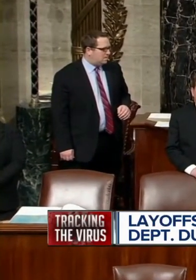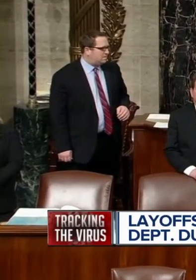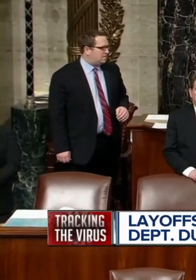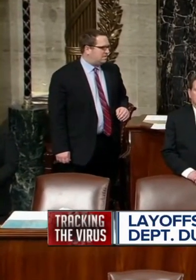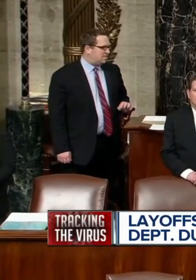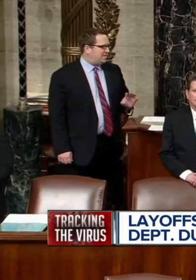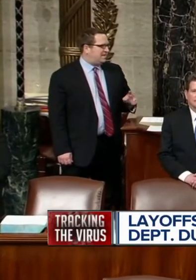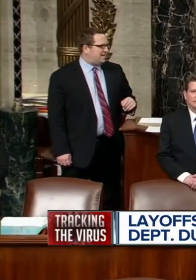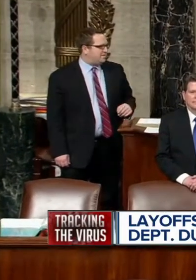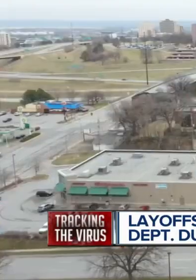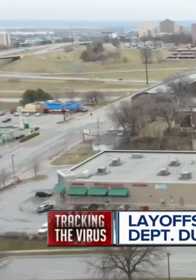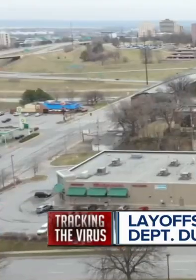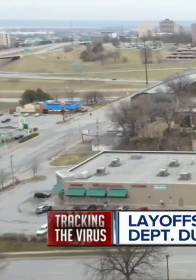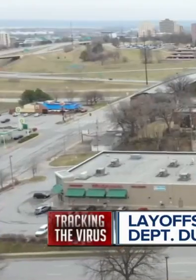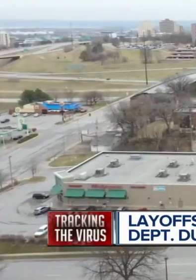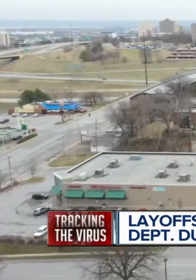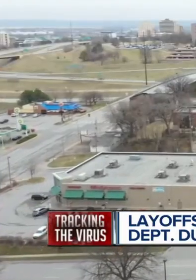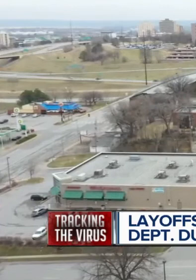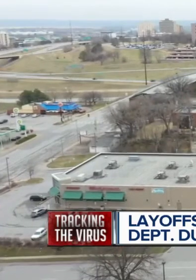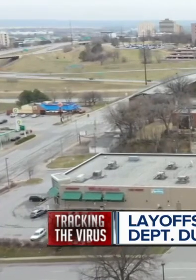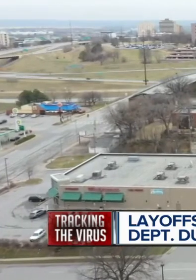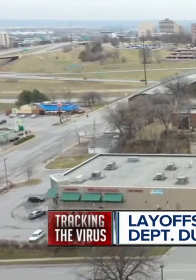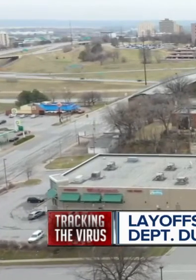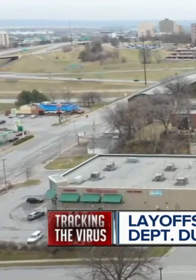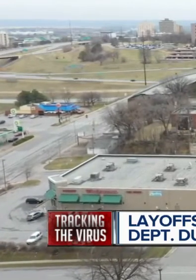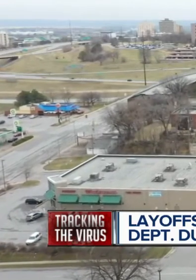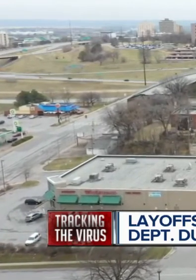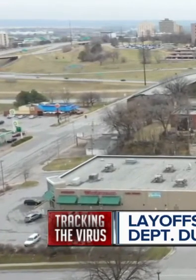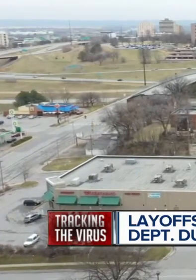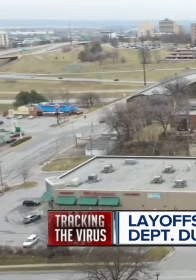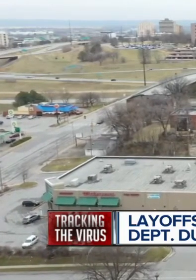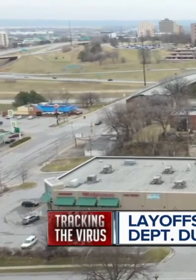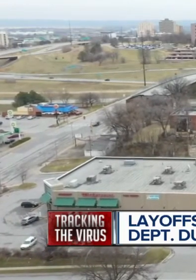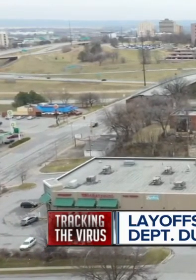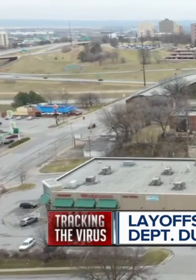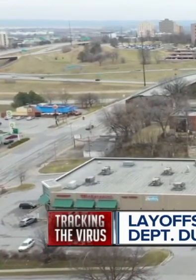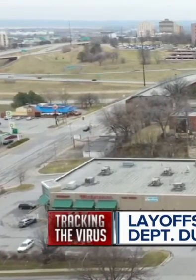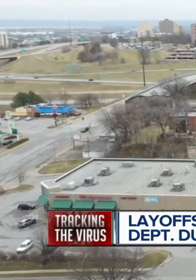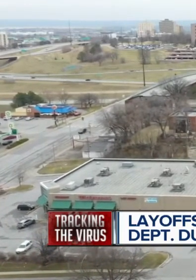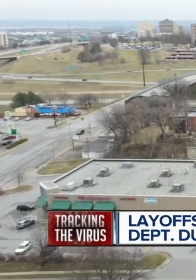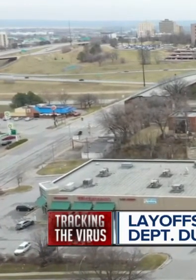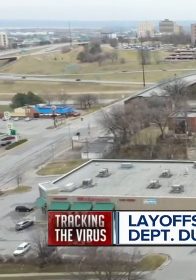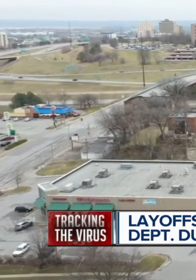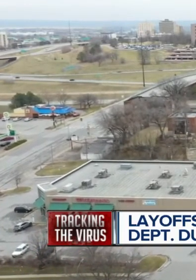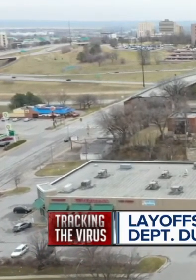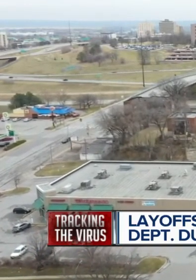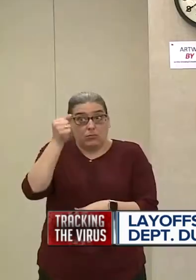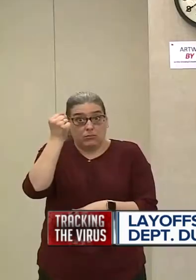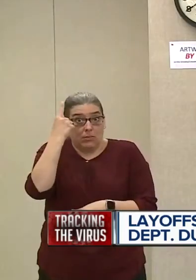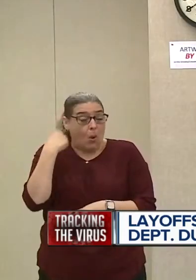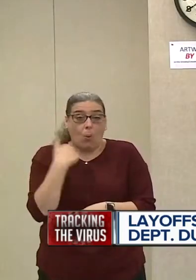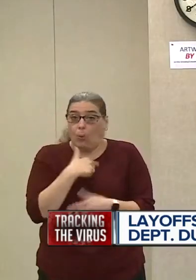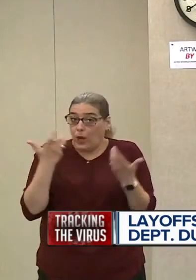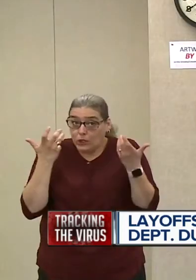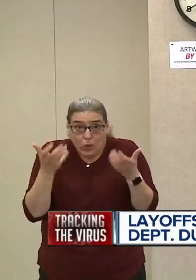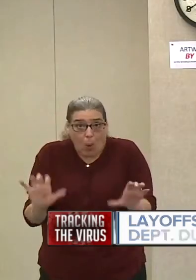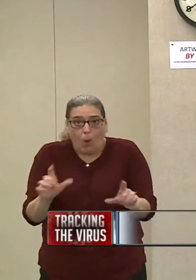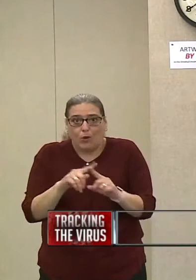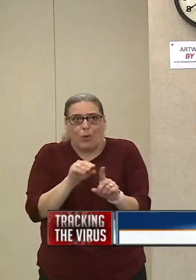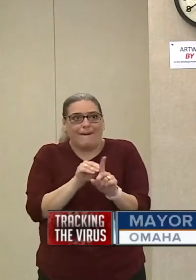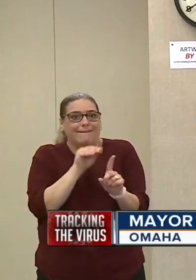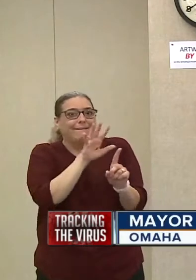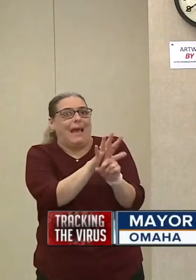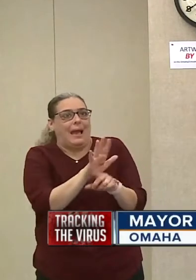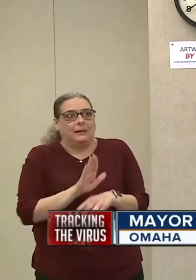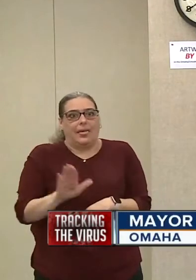relief, which ignores cities like Omaha, who are losing tens of millions of dollars in projected tax revenue. Without any